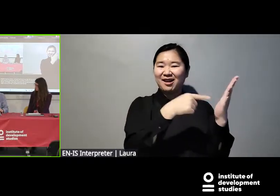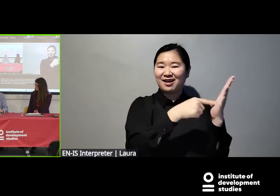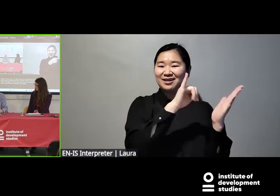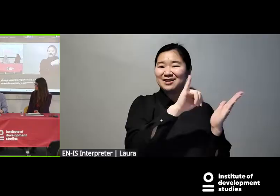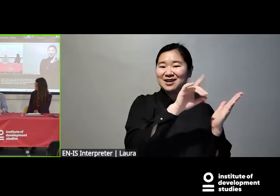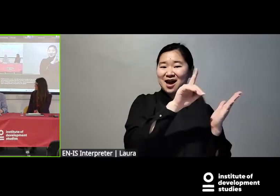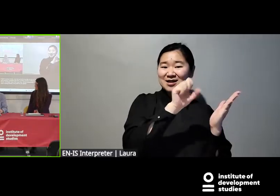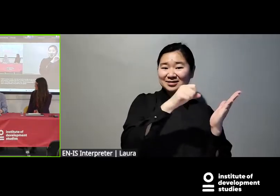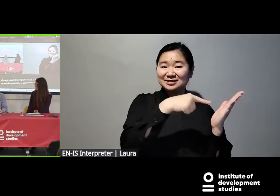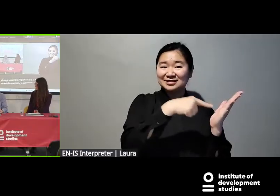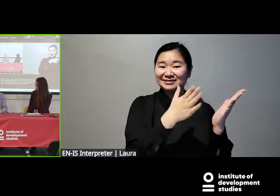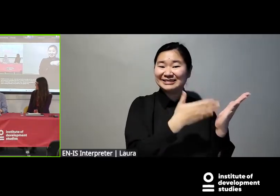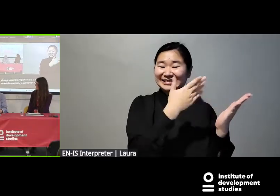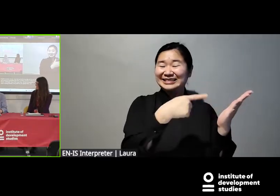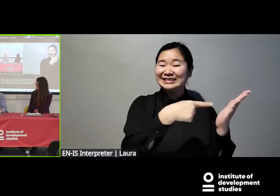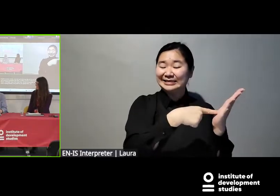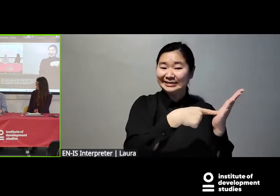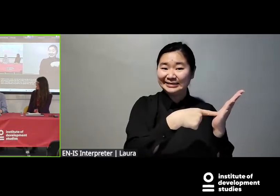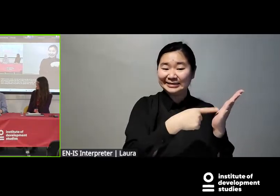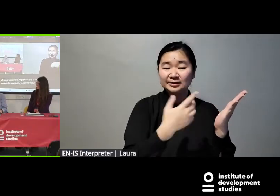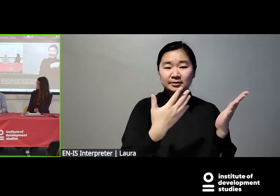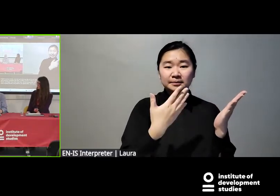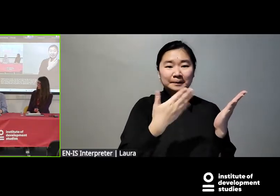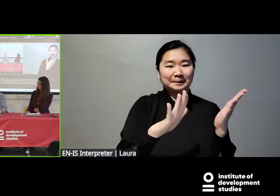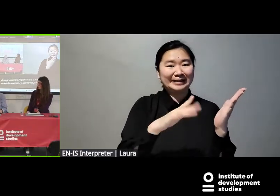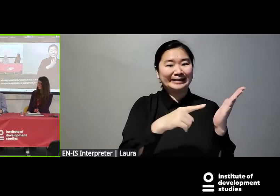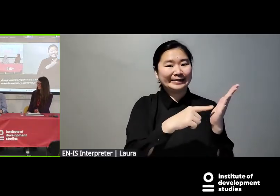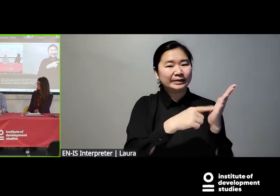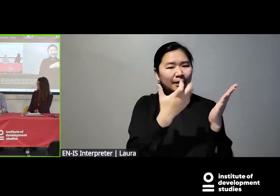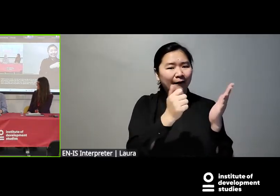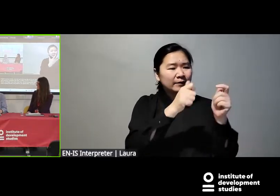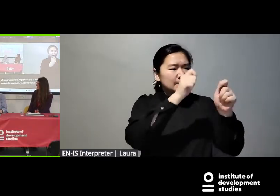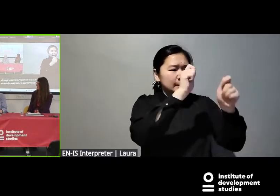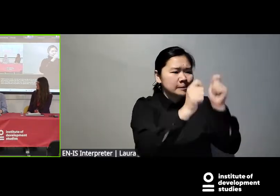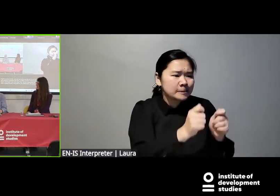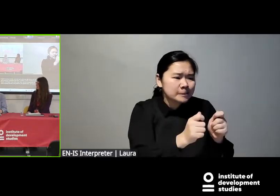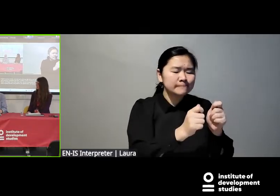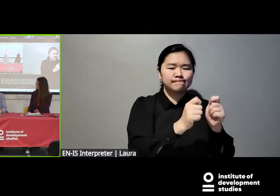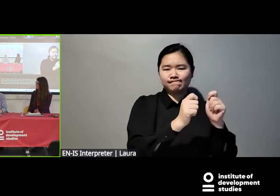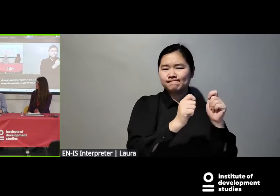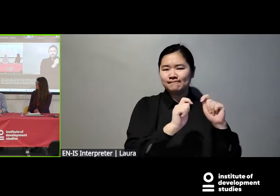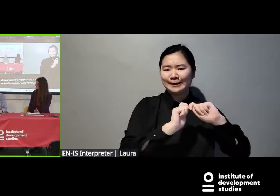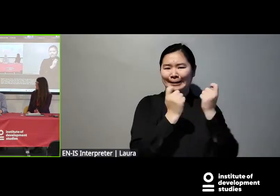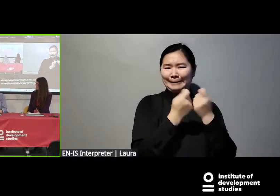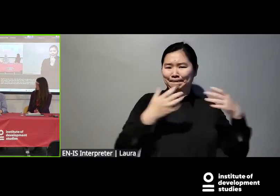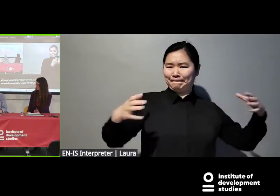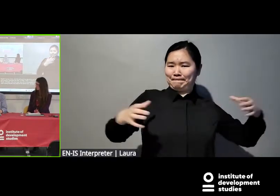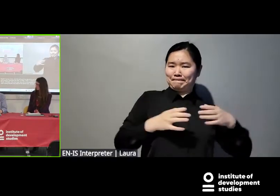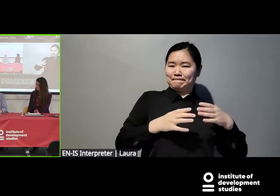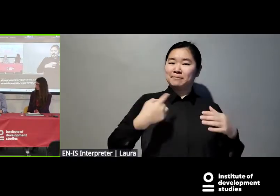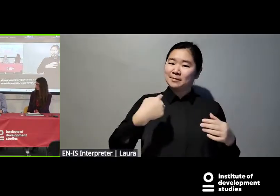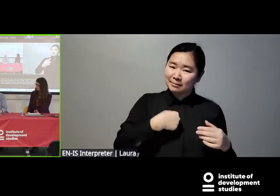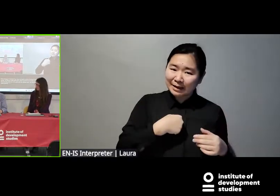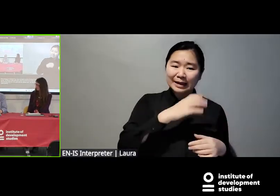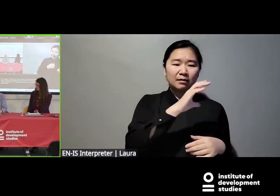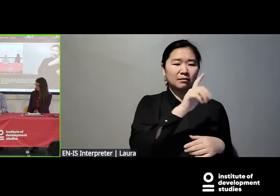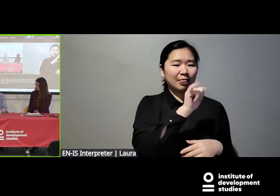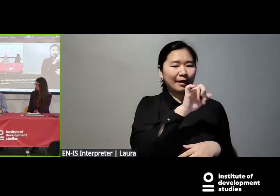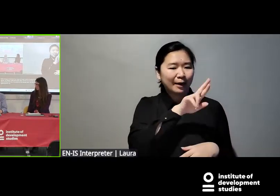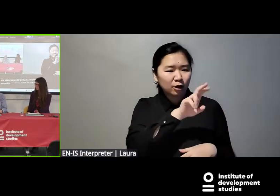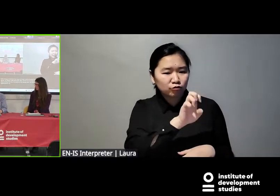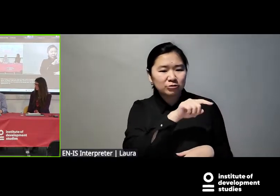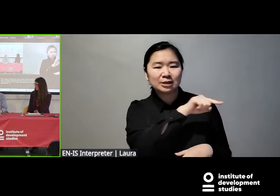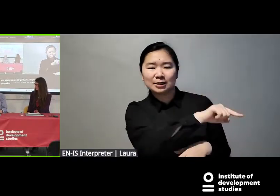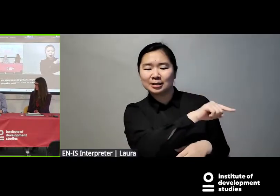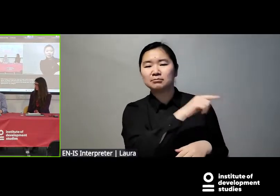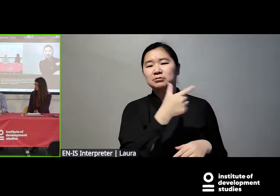a Oscars thank you speech or something. So the final thank you I'll say is to Johannes Trimmel, who is the Inclusive